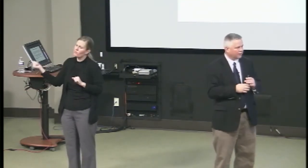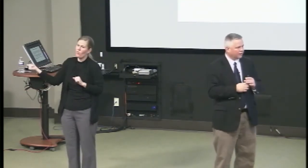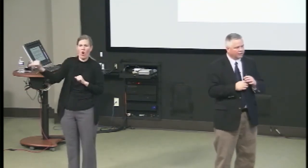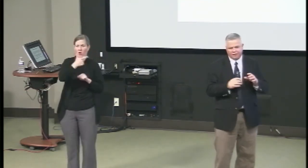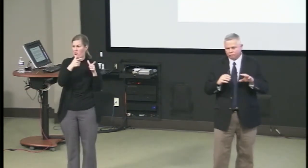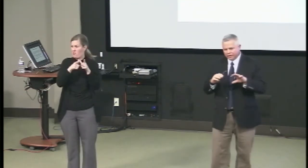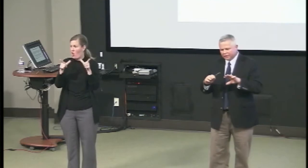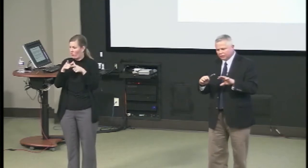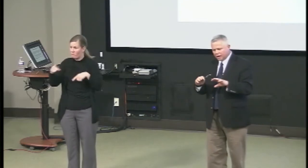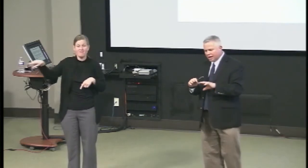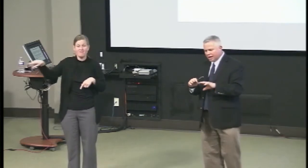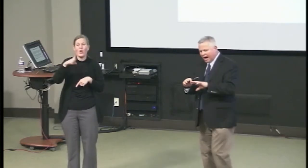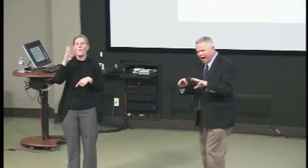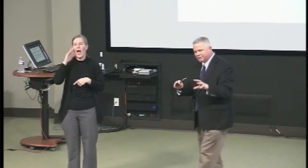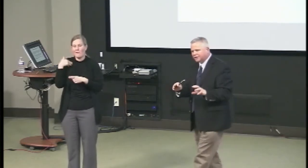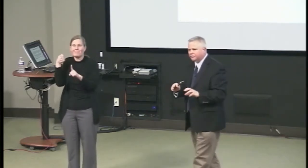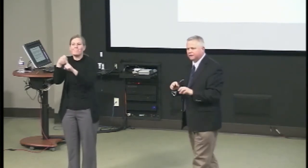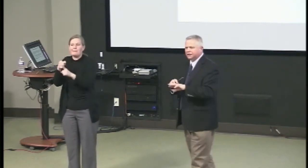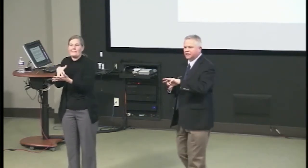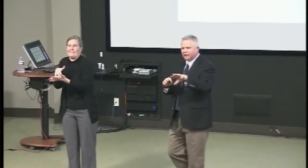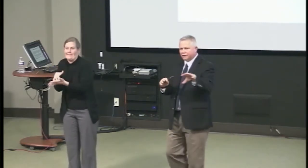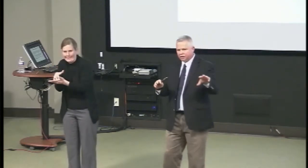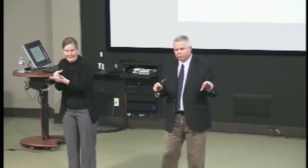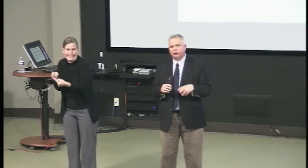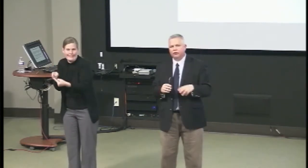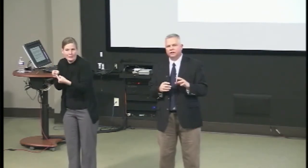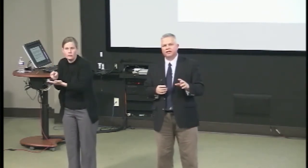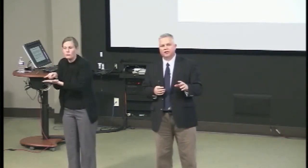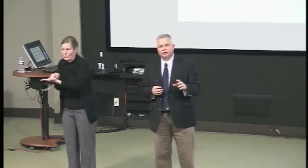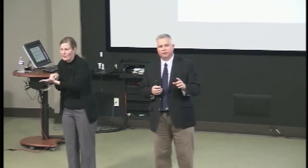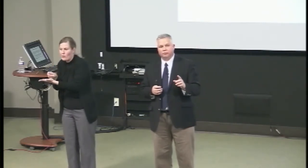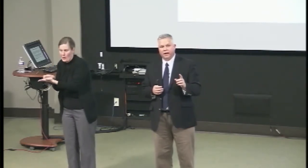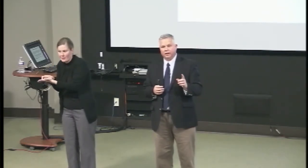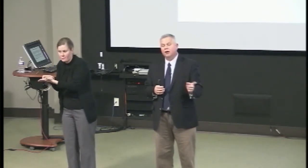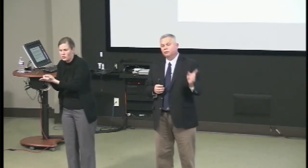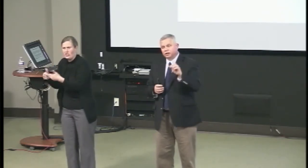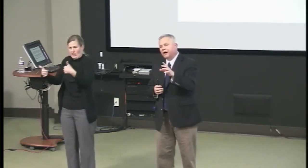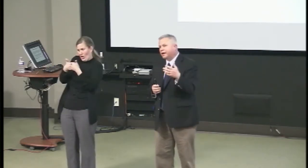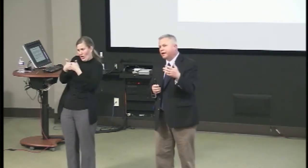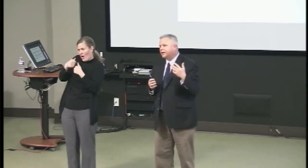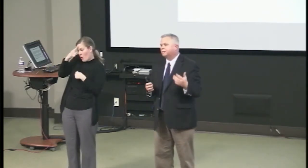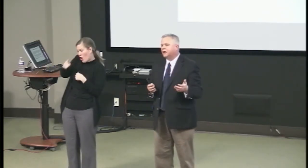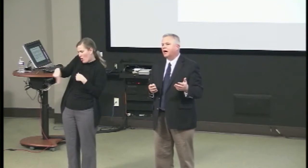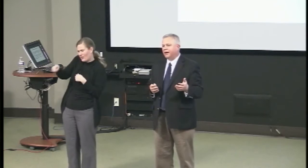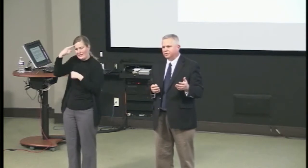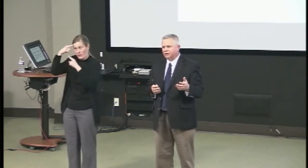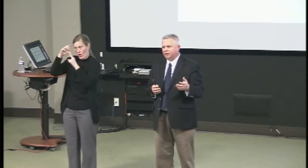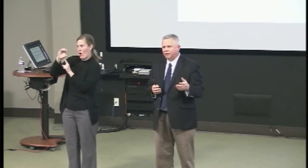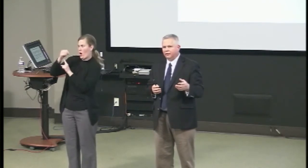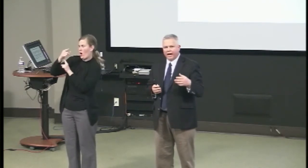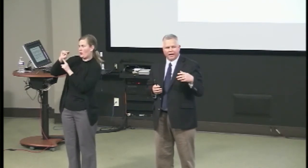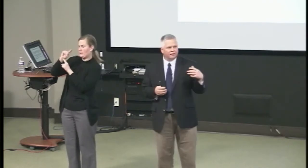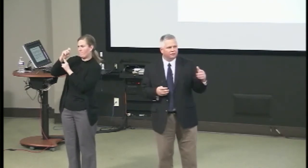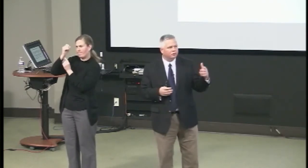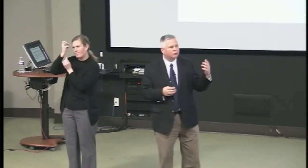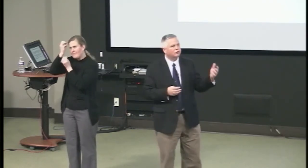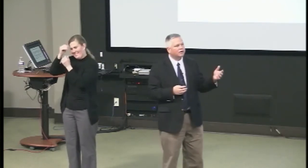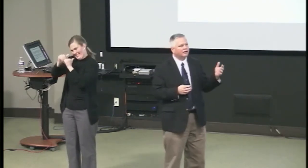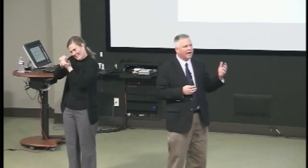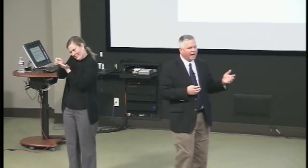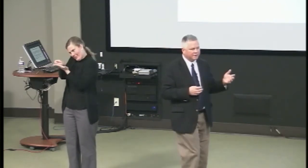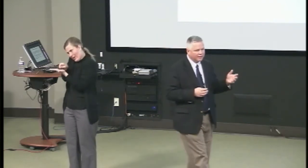reading. It is a real cognitively challenging reorganization of the brain, which, by the way, implies that if